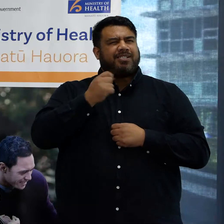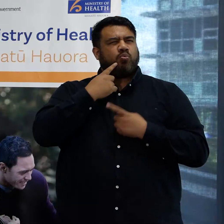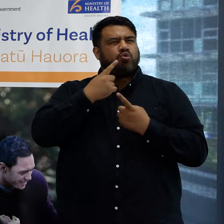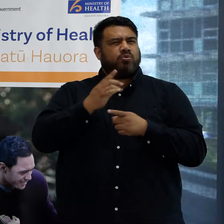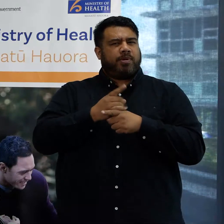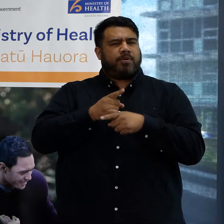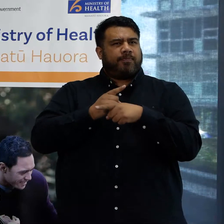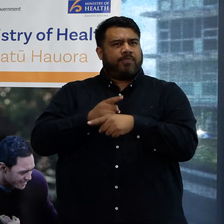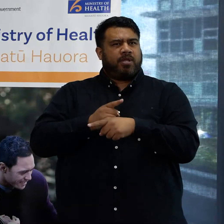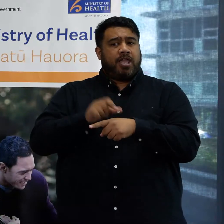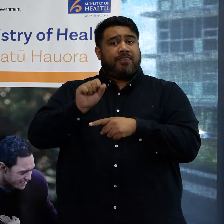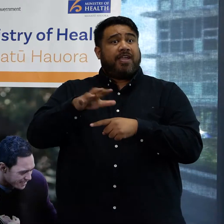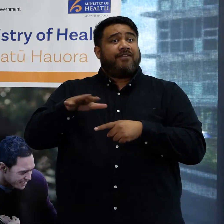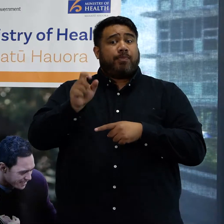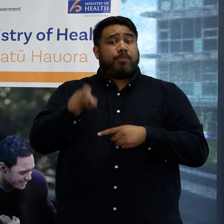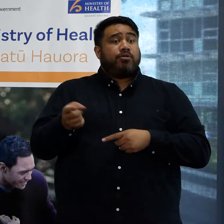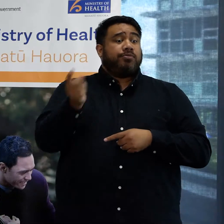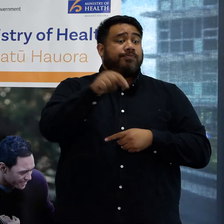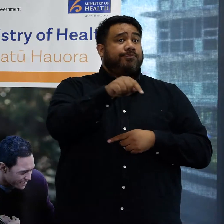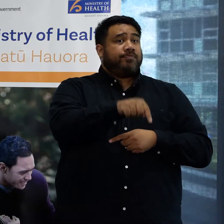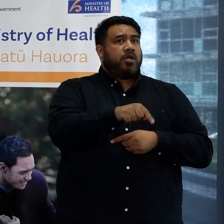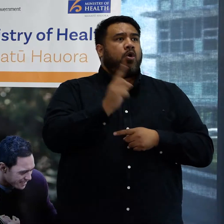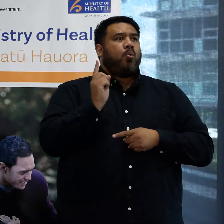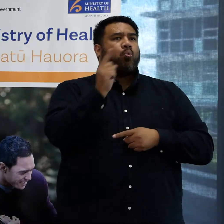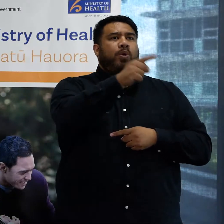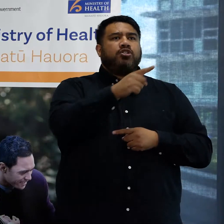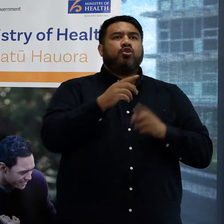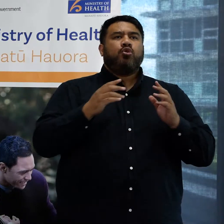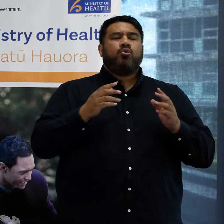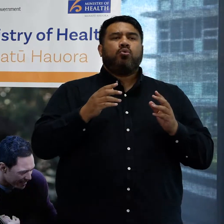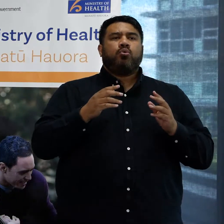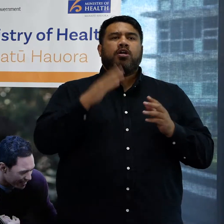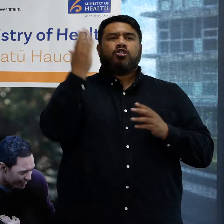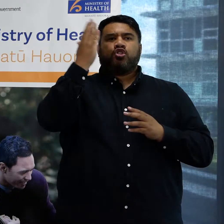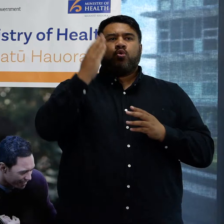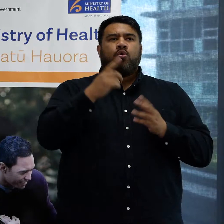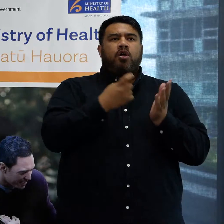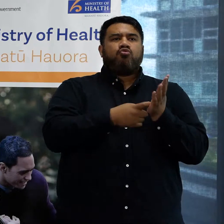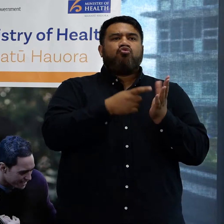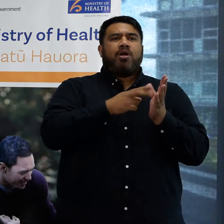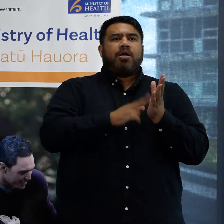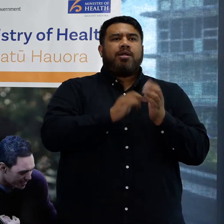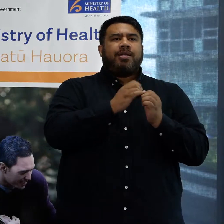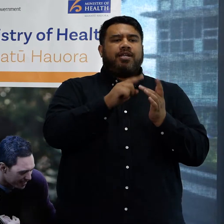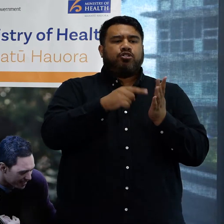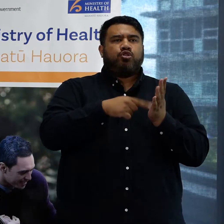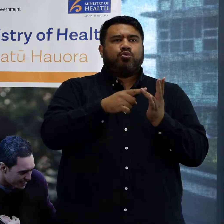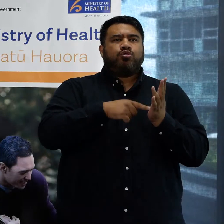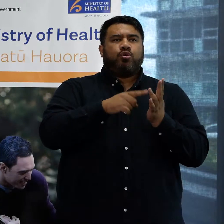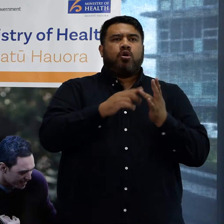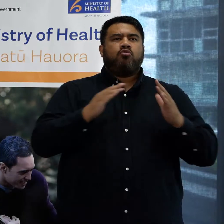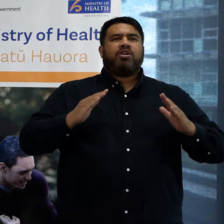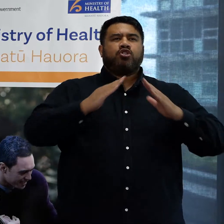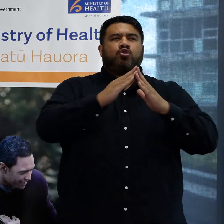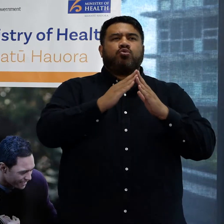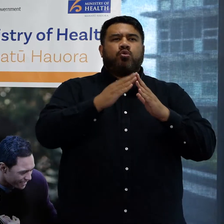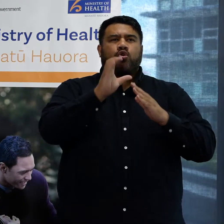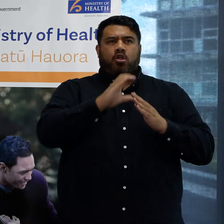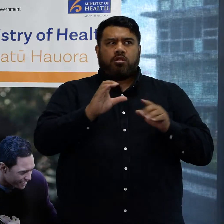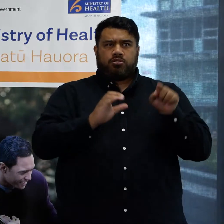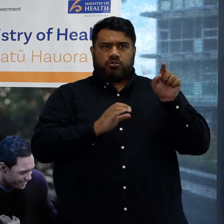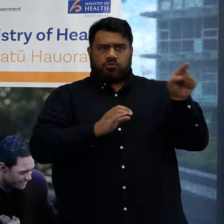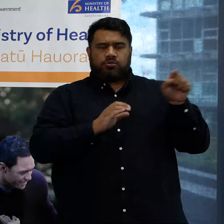yesterday, also attended Rangitoto College briefly after returning a negative test, so had been tested as a contact of a